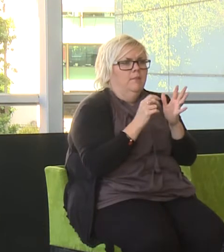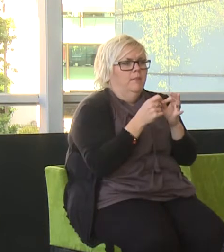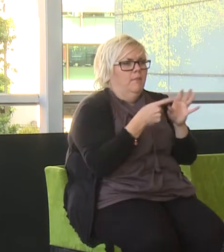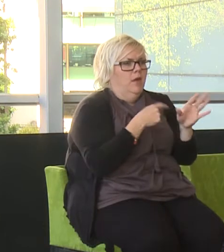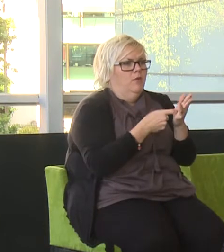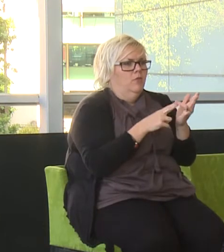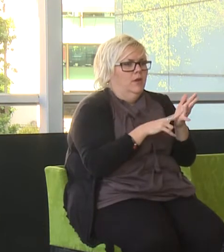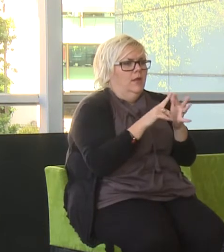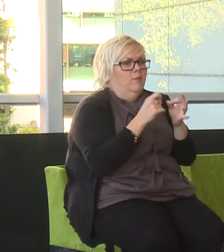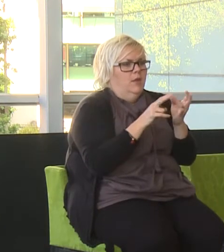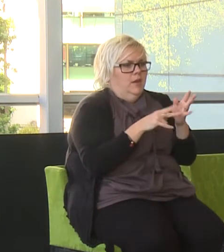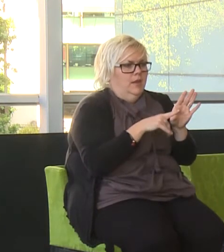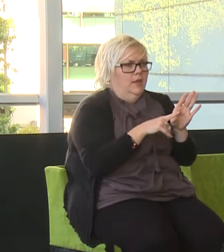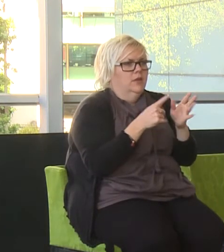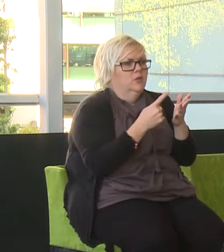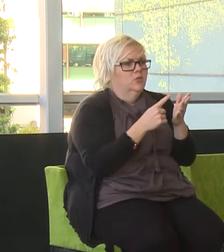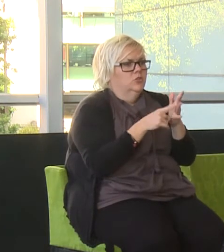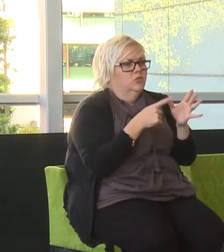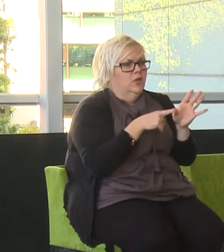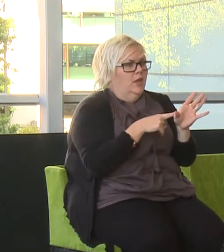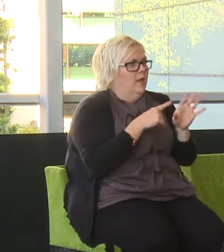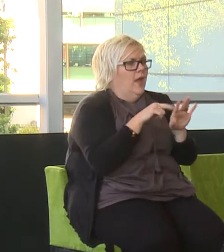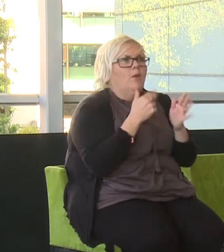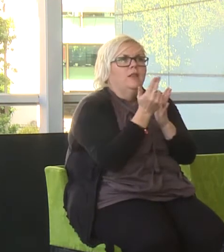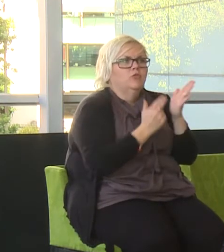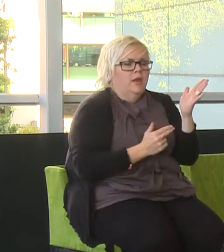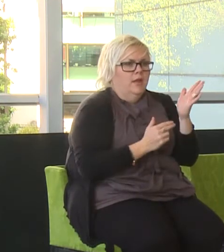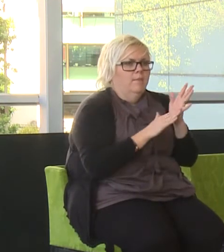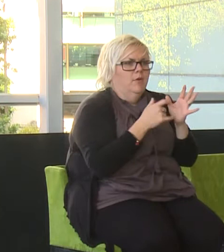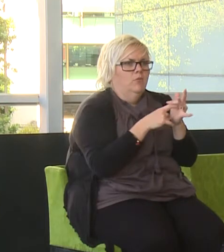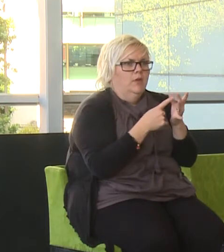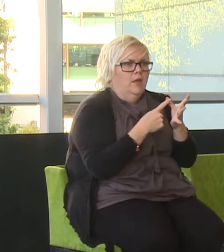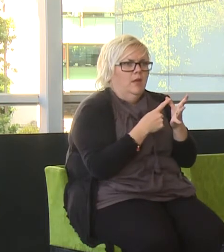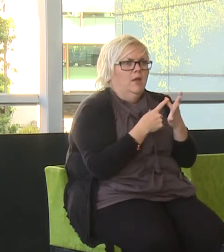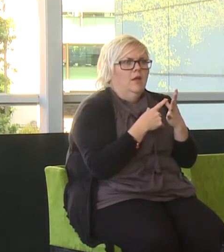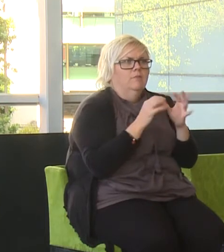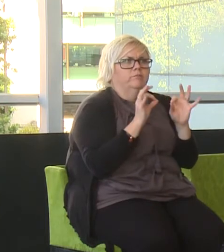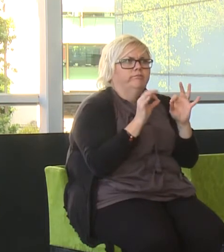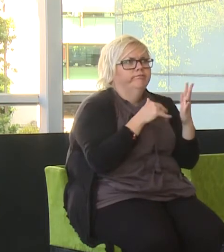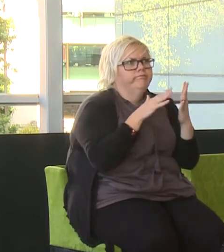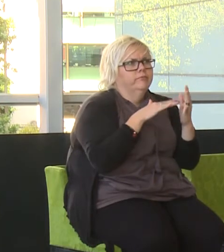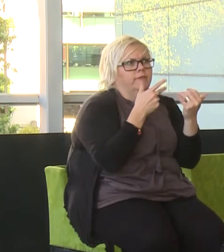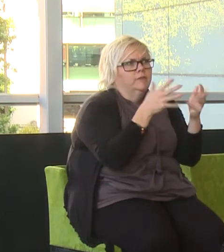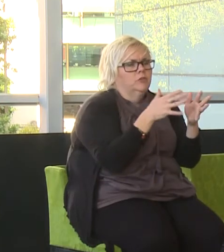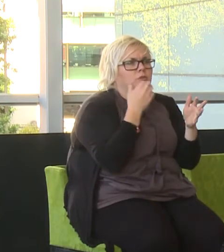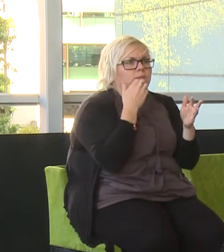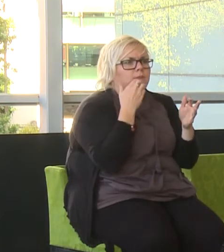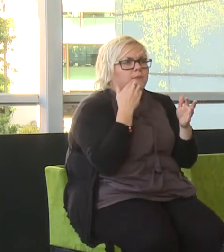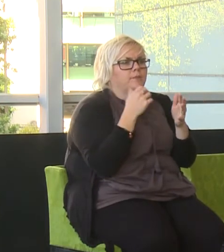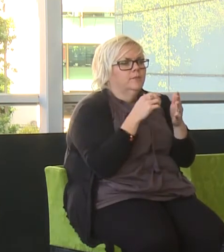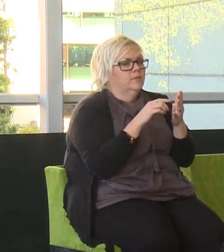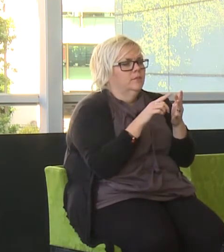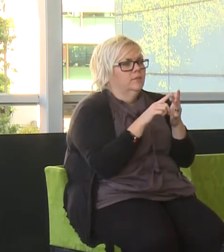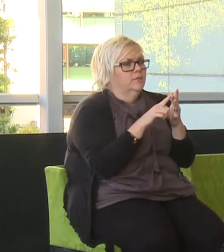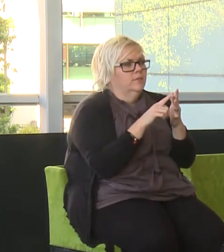Byron, Ebony, Jake Hepson, our illustrator, Maria Rose Payne, our incredible prop finisher, Genevieve Blewett,